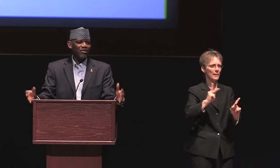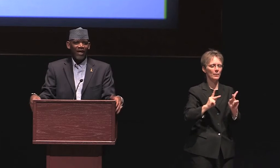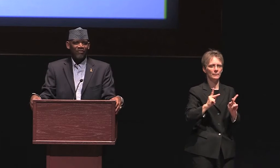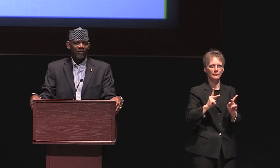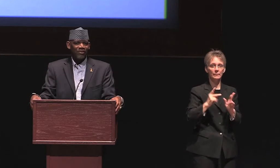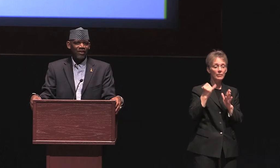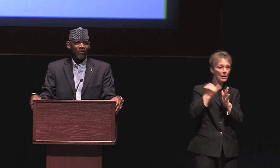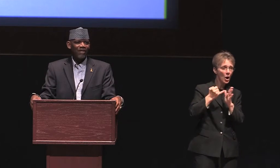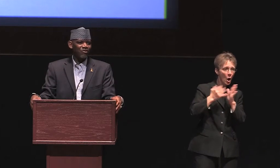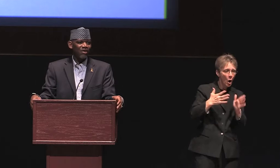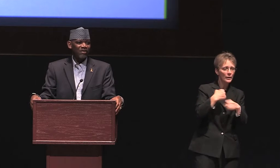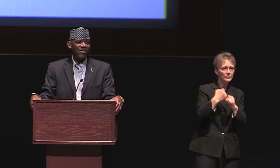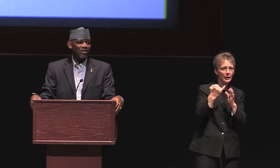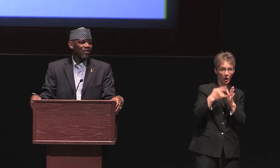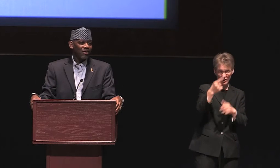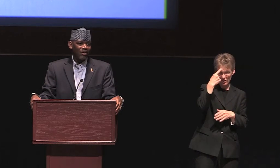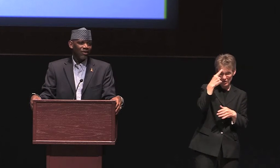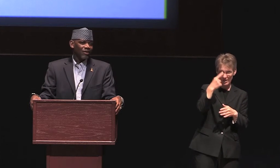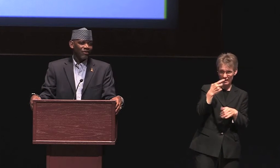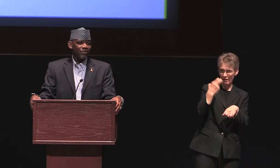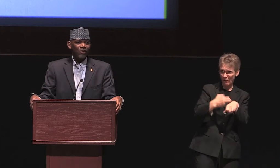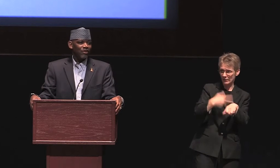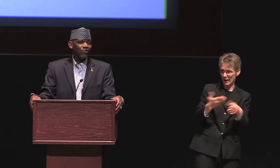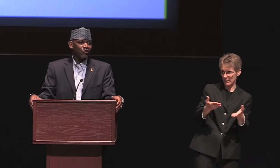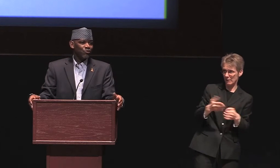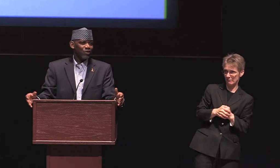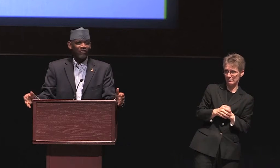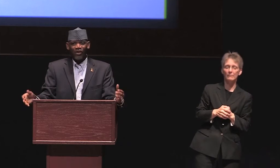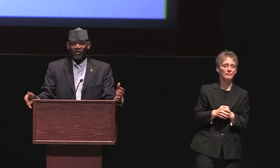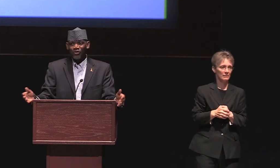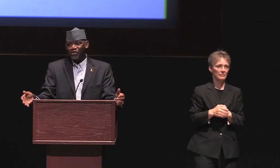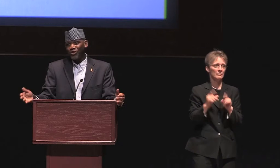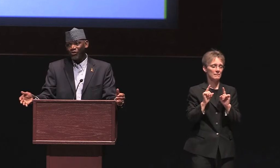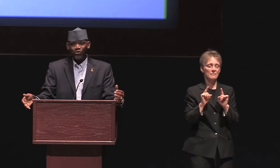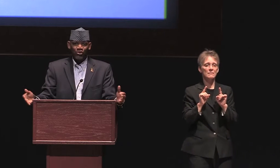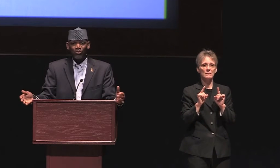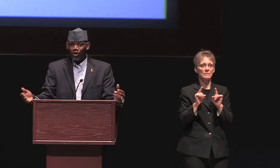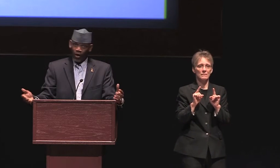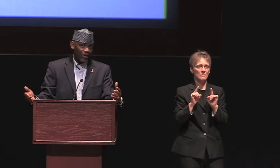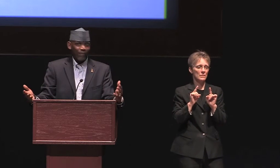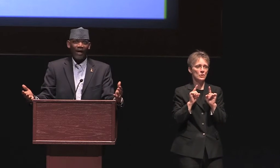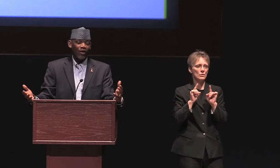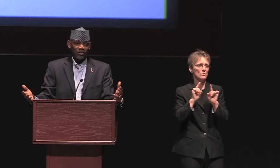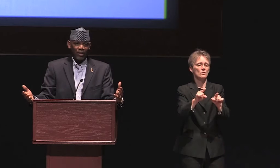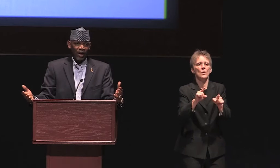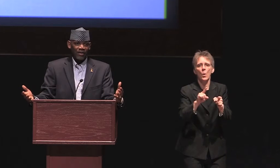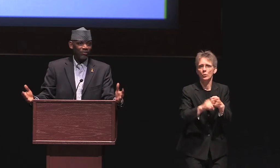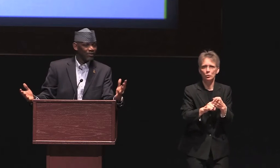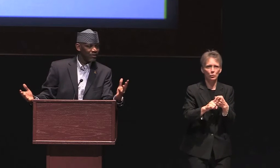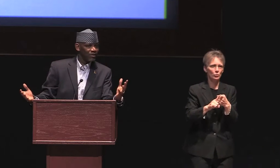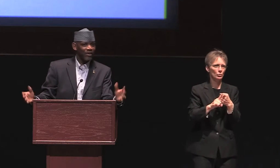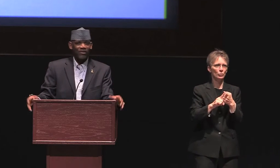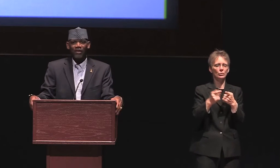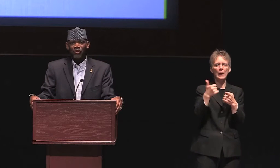you think you have it rough here? You can go to whatever art store that you go to go in and buy art supplies,